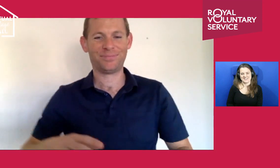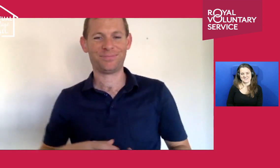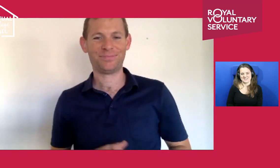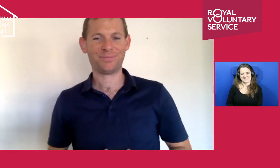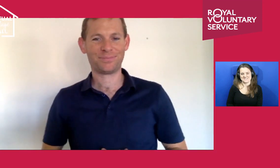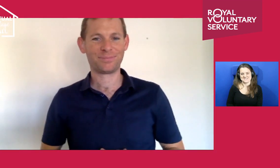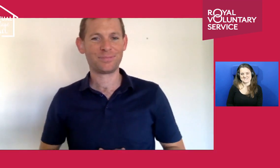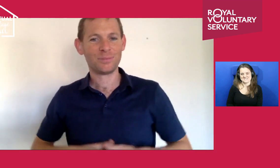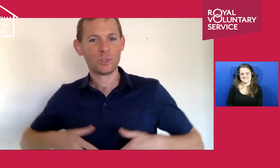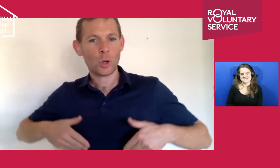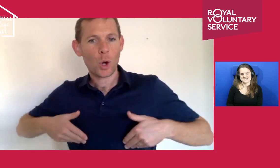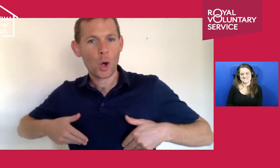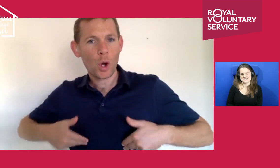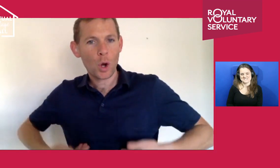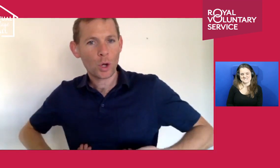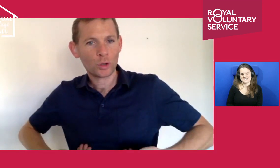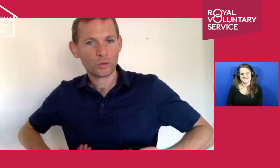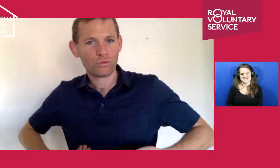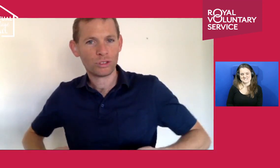There we go.